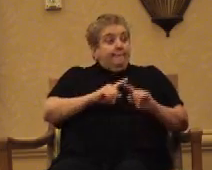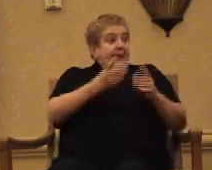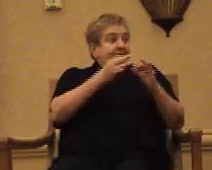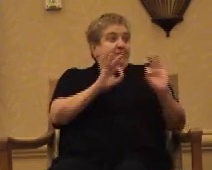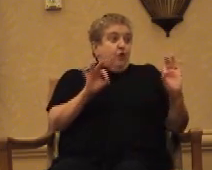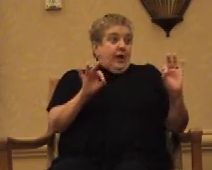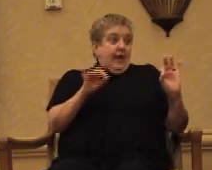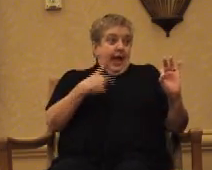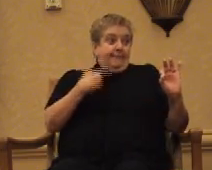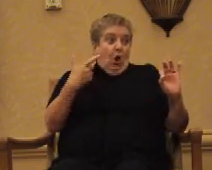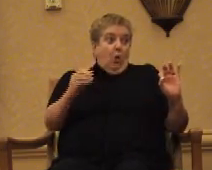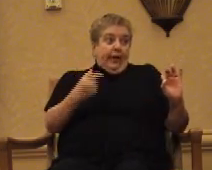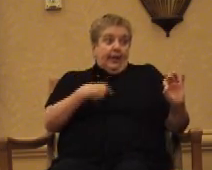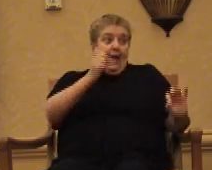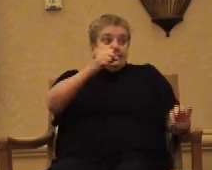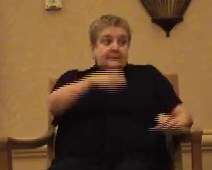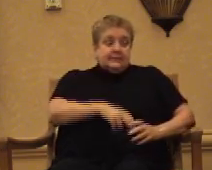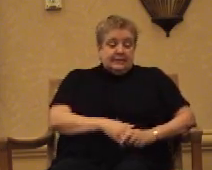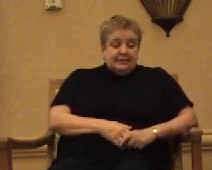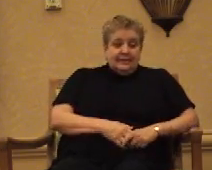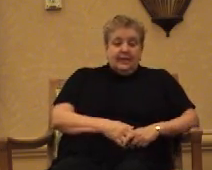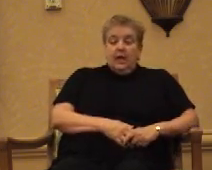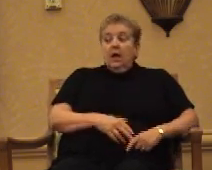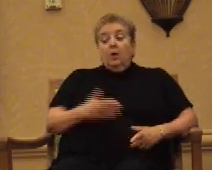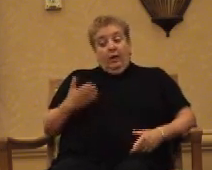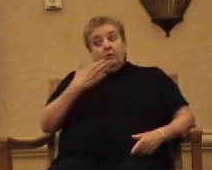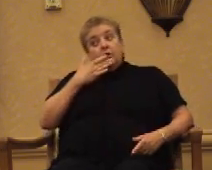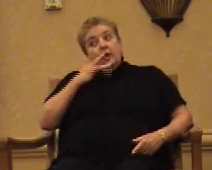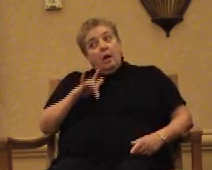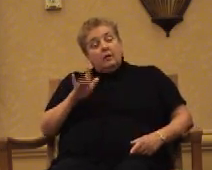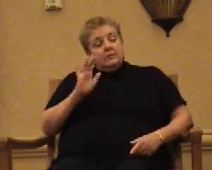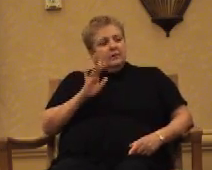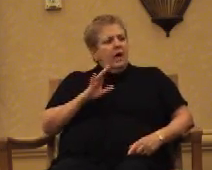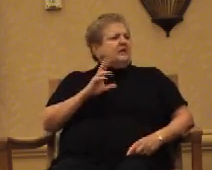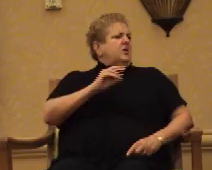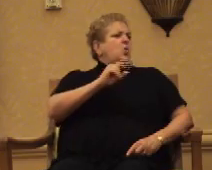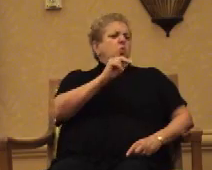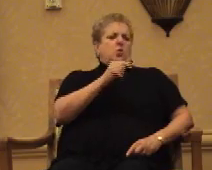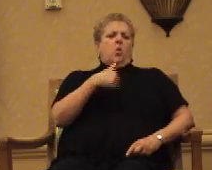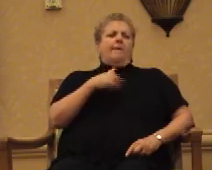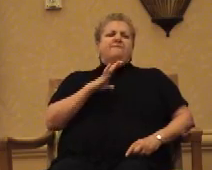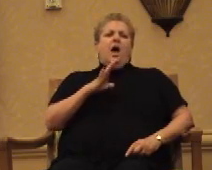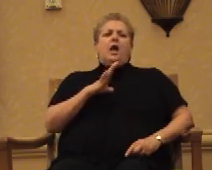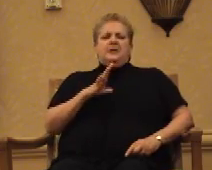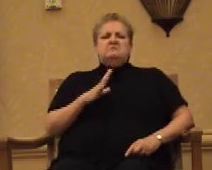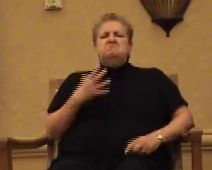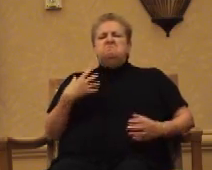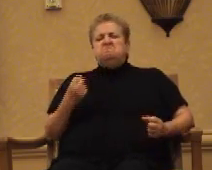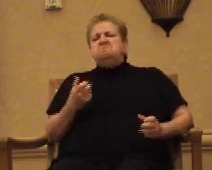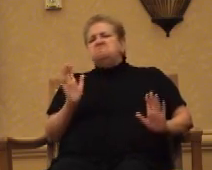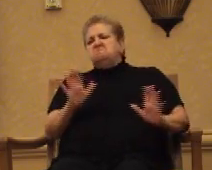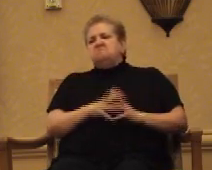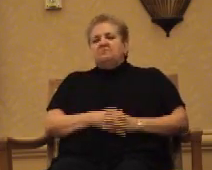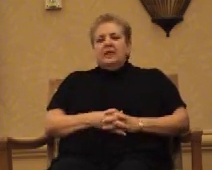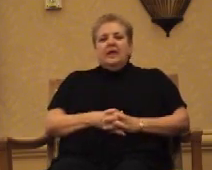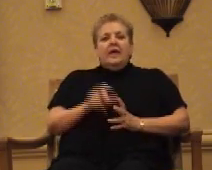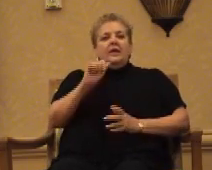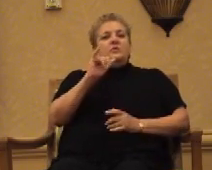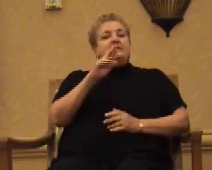I'm going." And he said, "Good luck." And I said, "No, I'm fine." And it was an Air France flight, and they